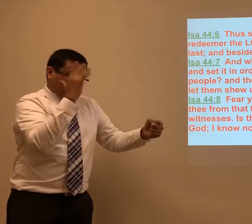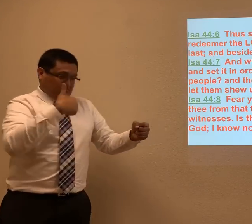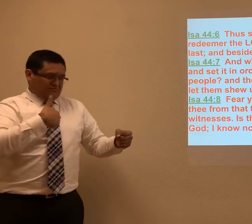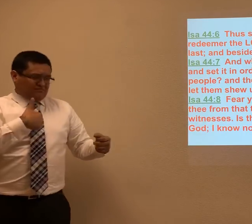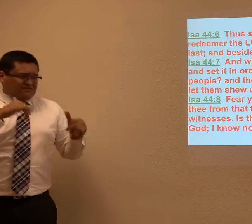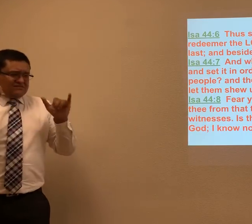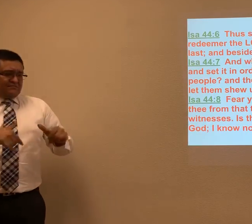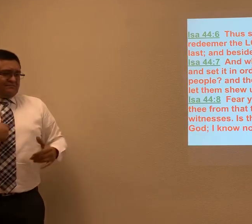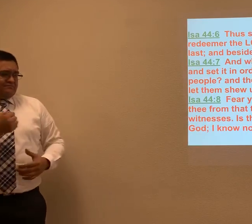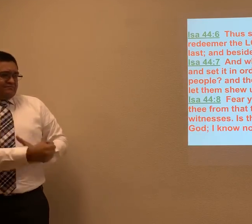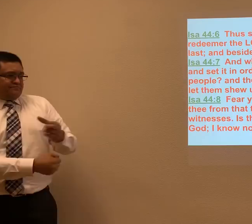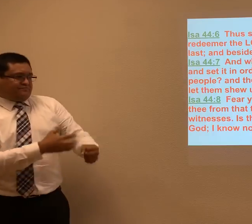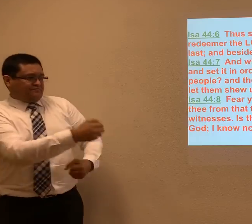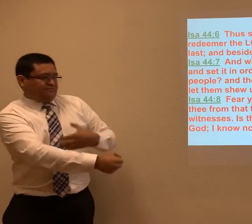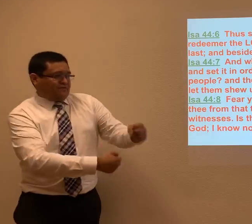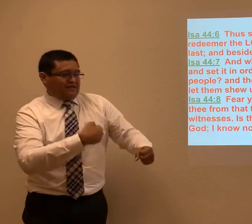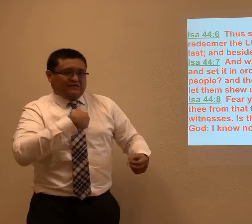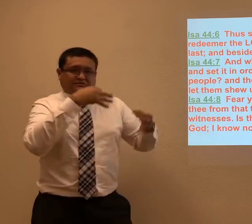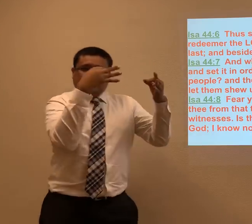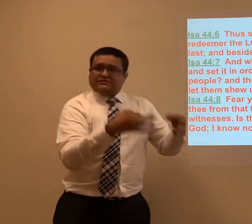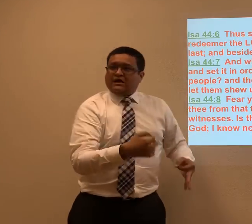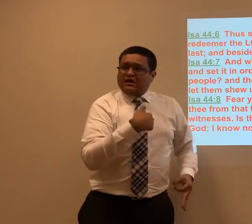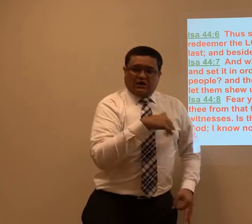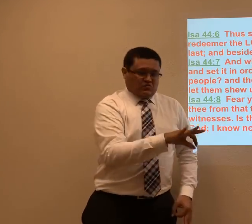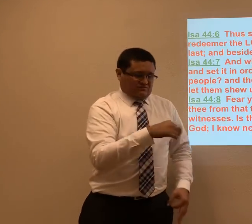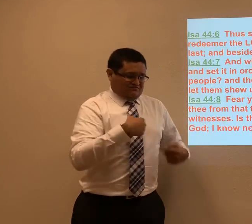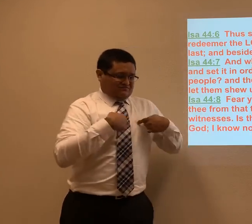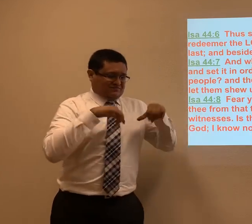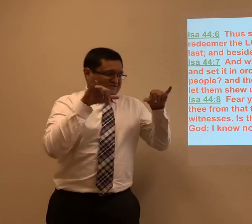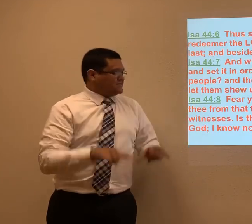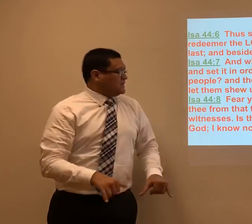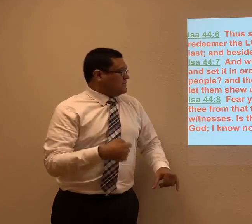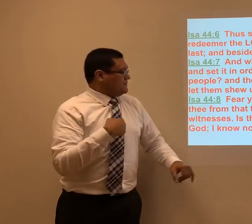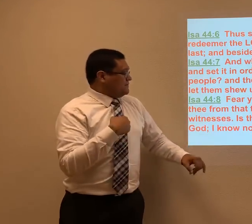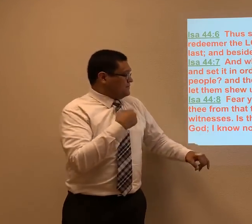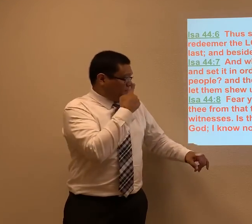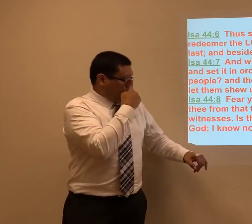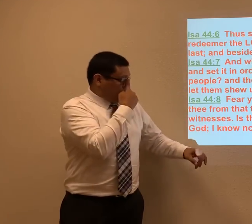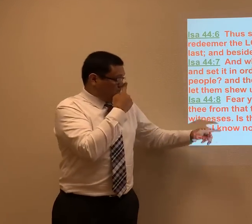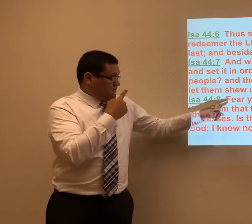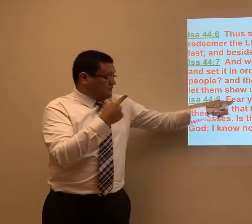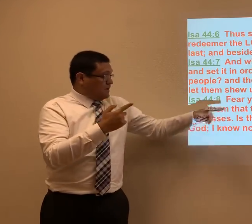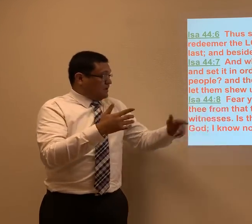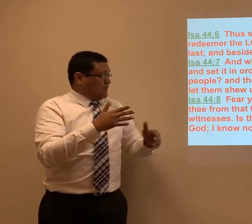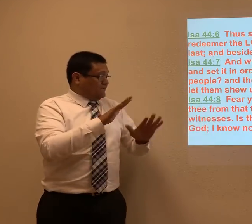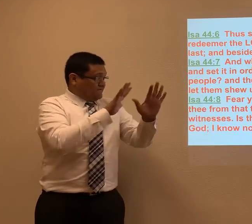And shall come and show them unto you. So he picks his people. And